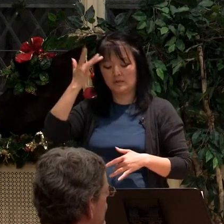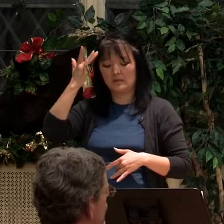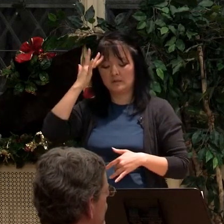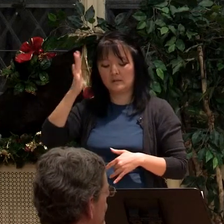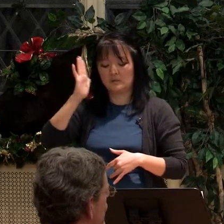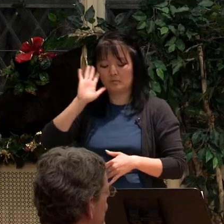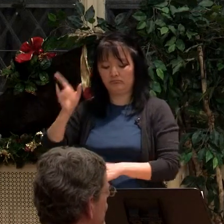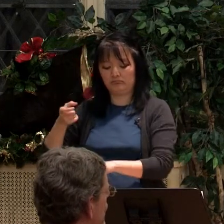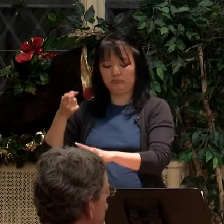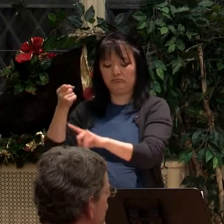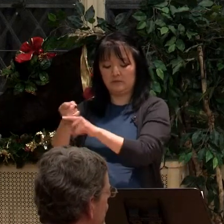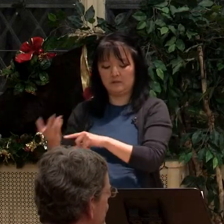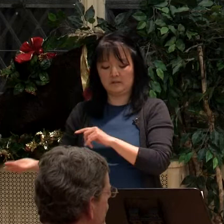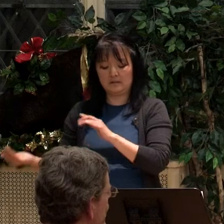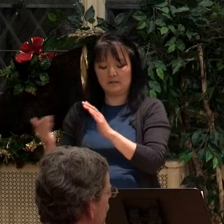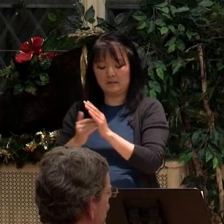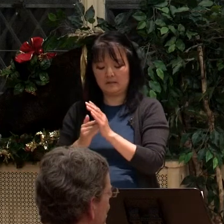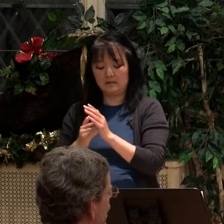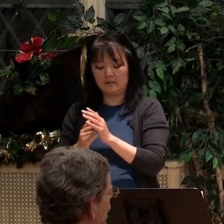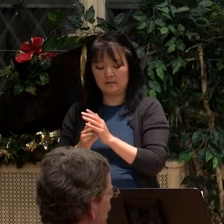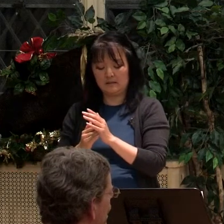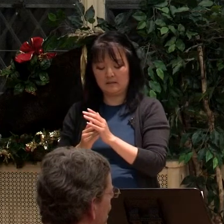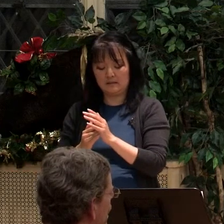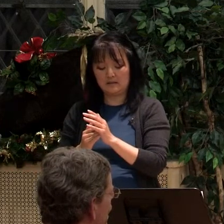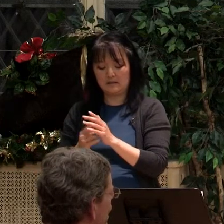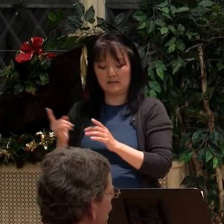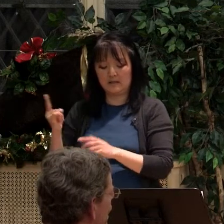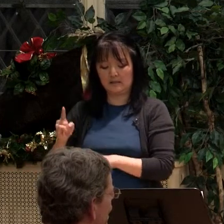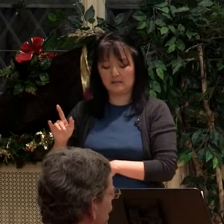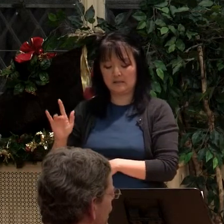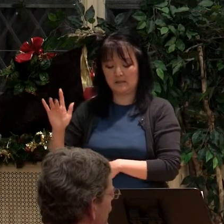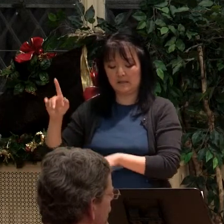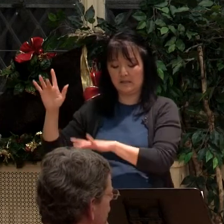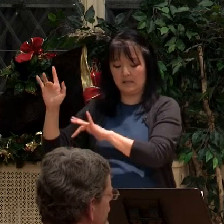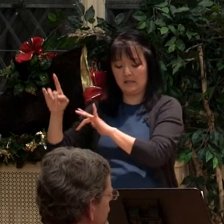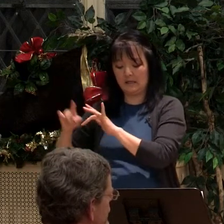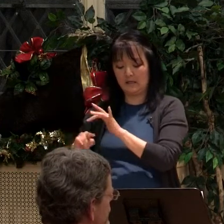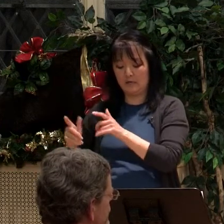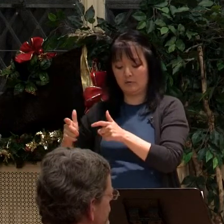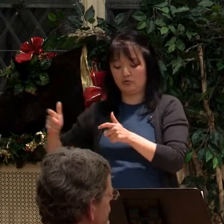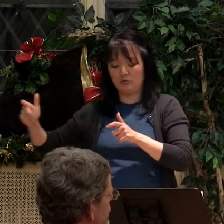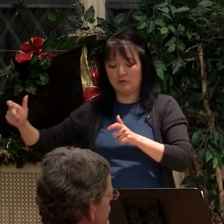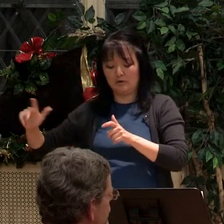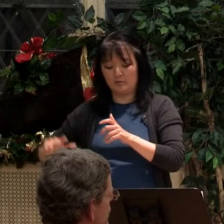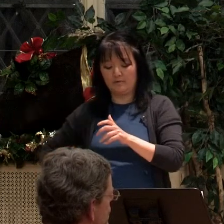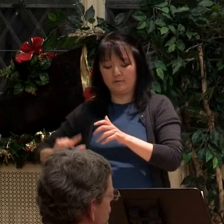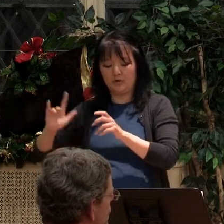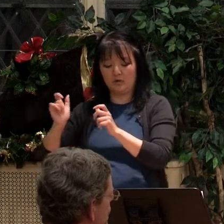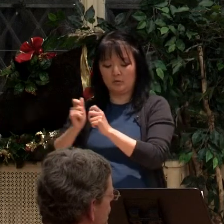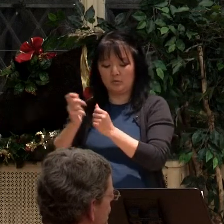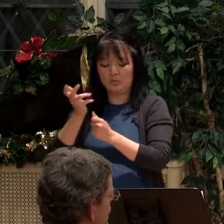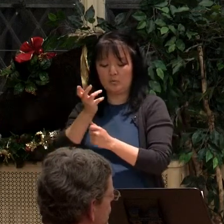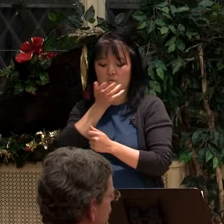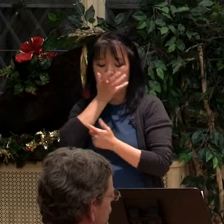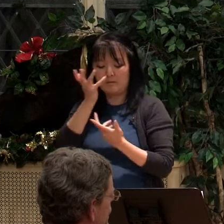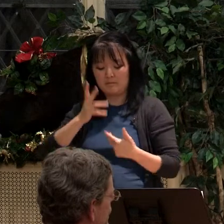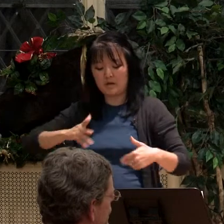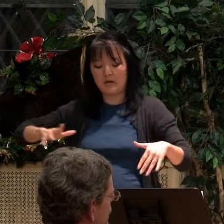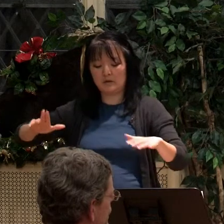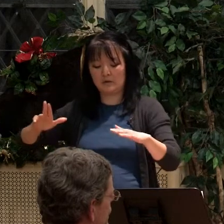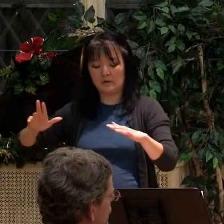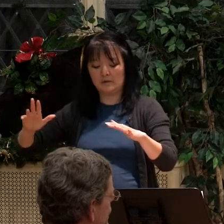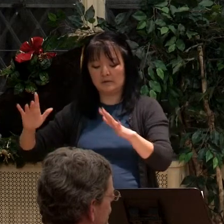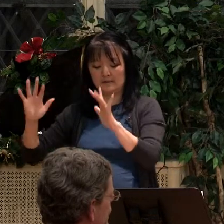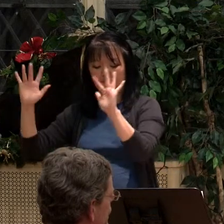again, until the space between us is too large to be filled with meadows and